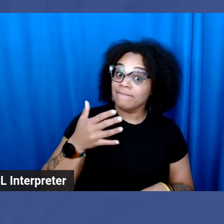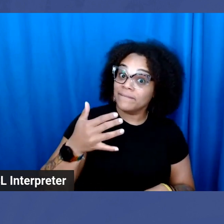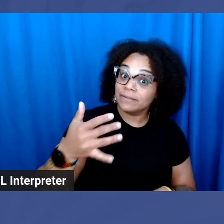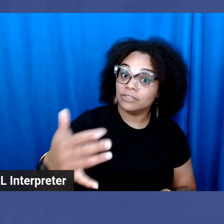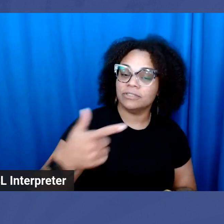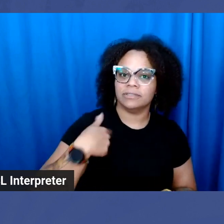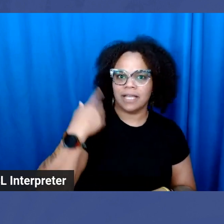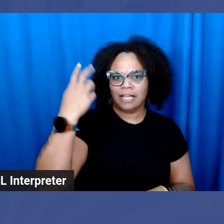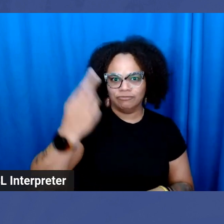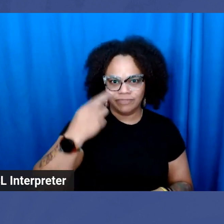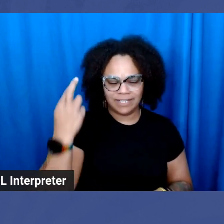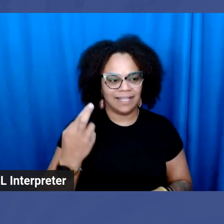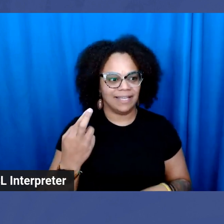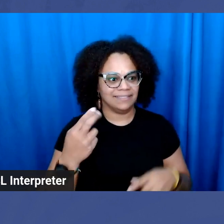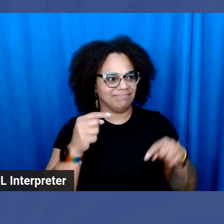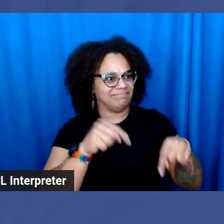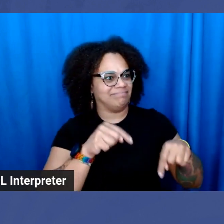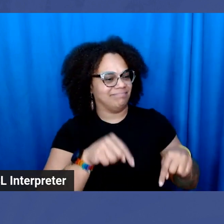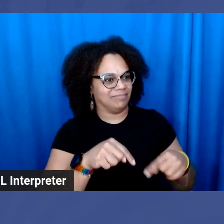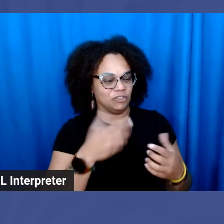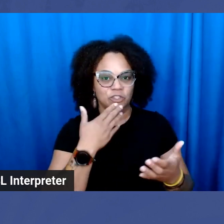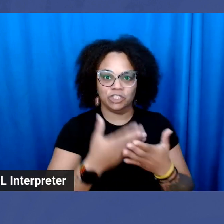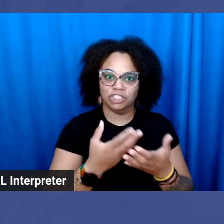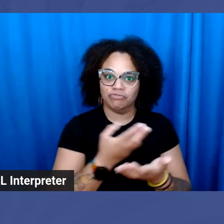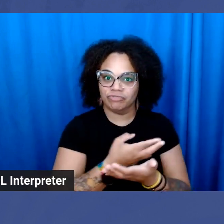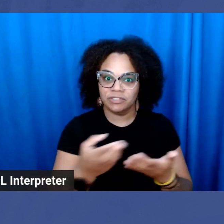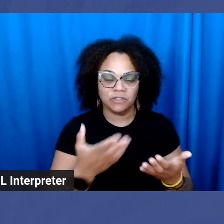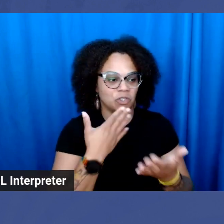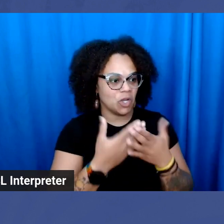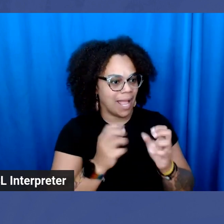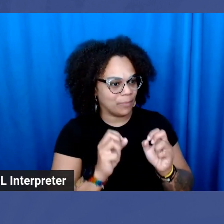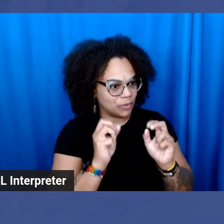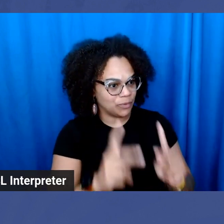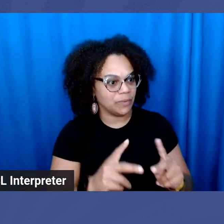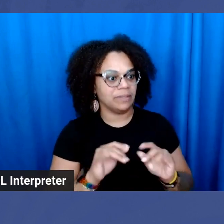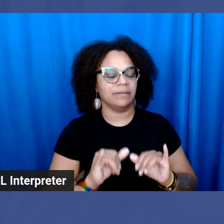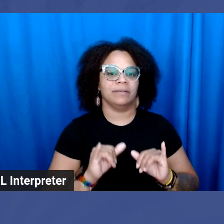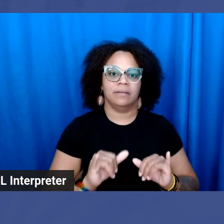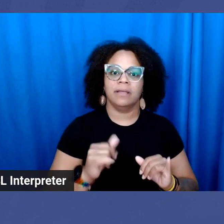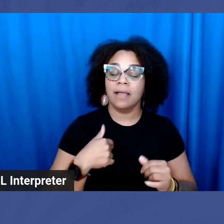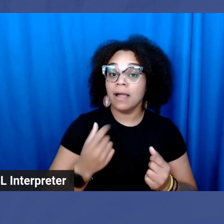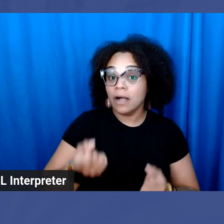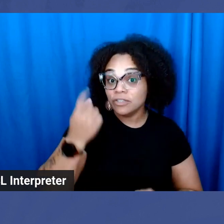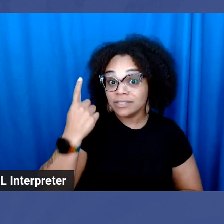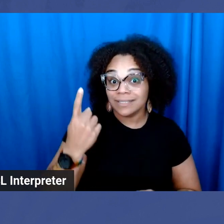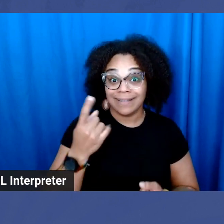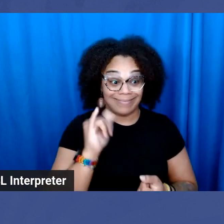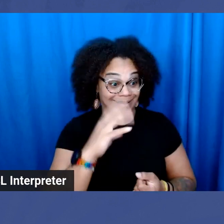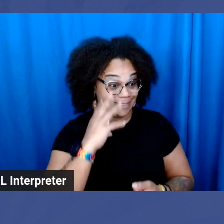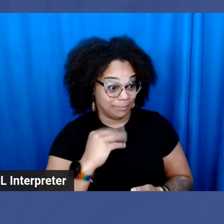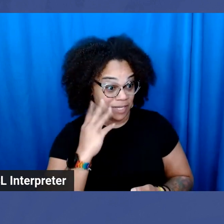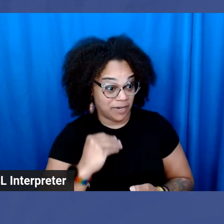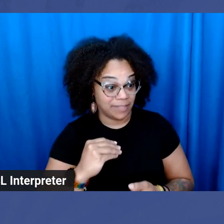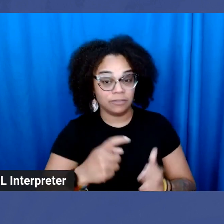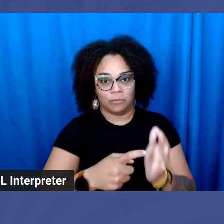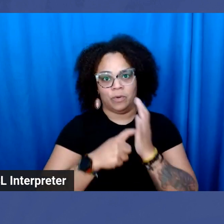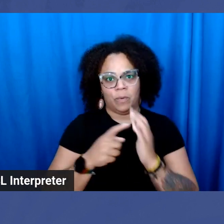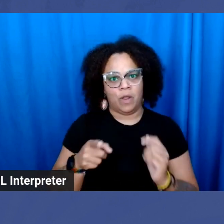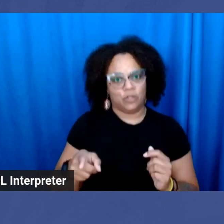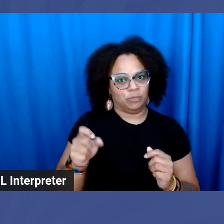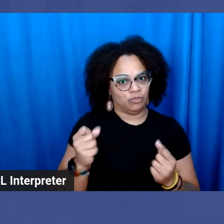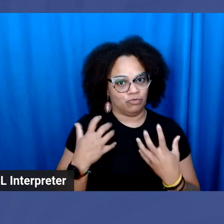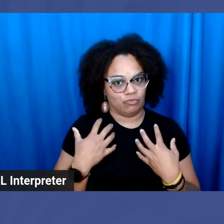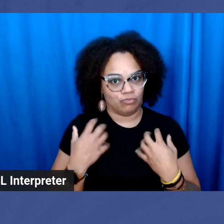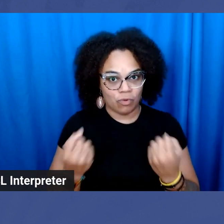it was, what an opportunity it was to have this. And I understood that you had to be strong to get through it. And I felt like on